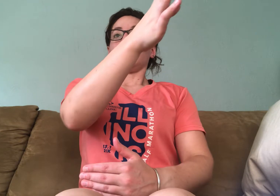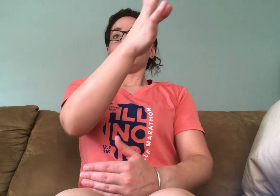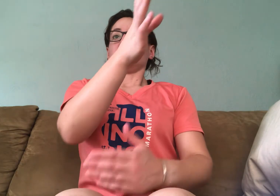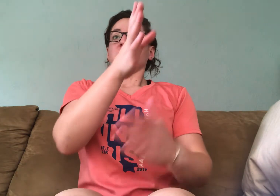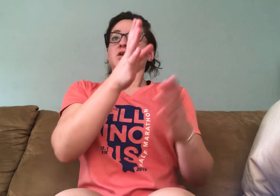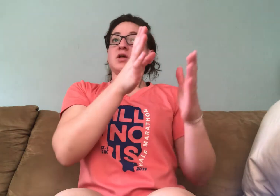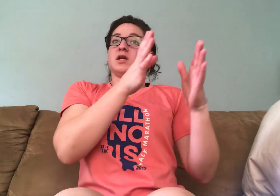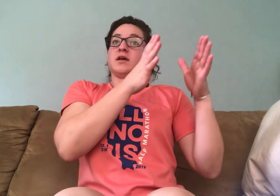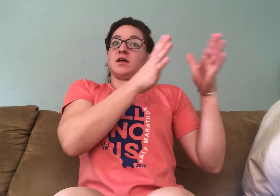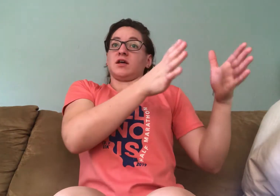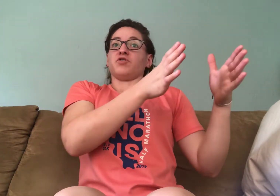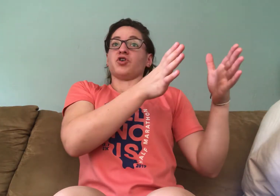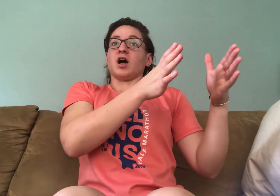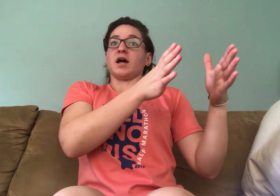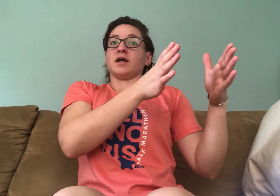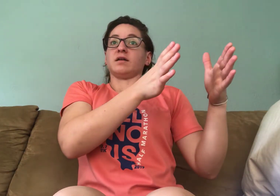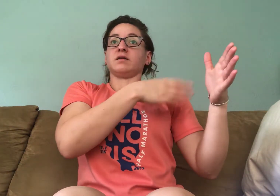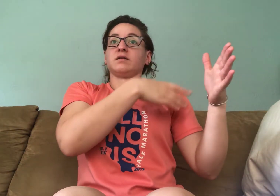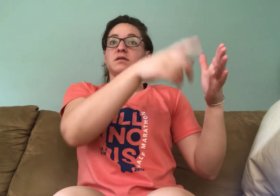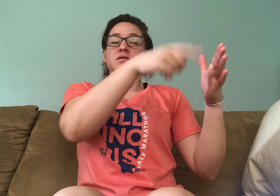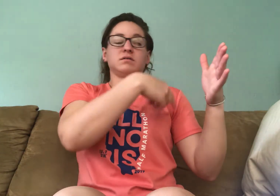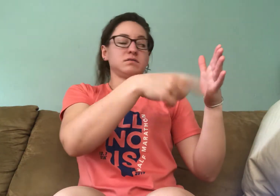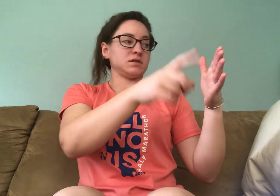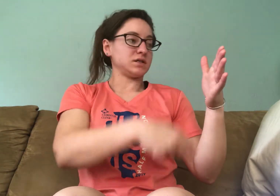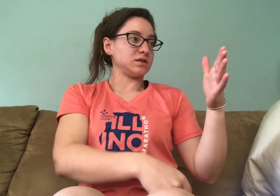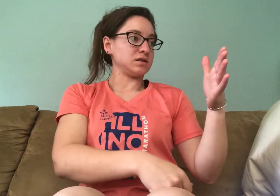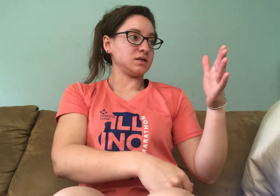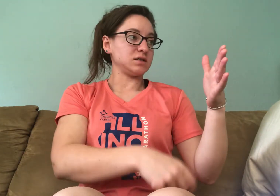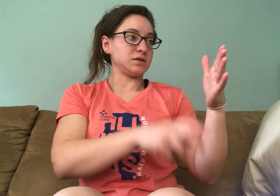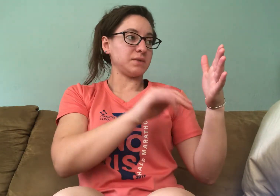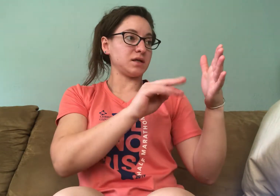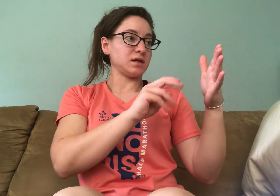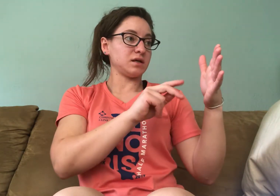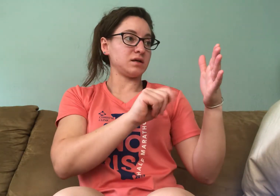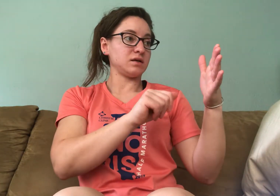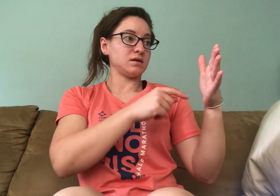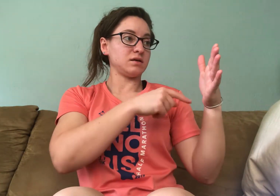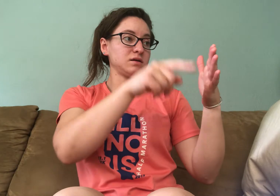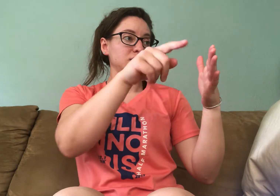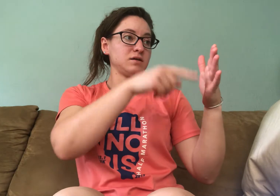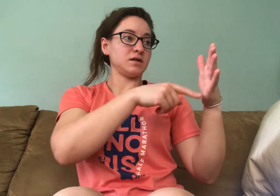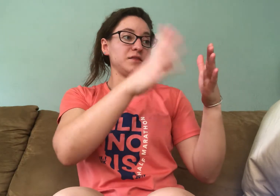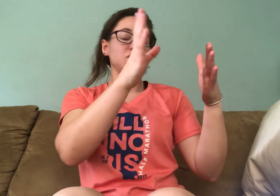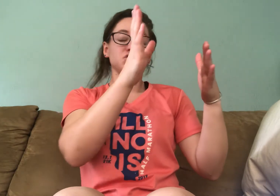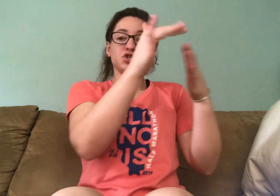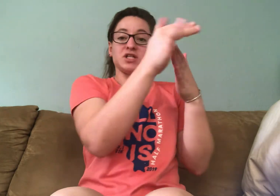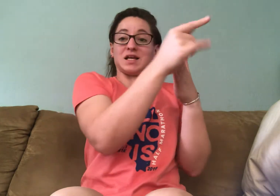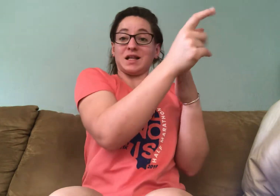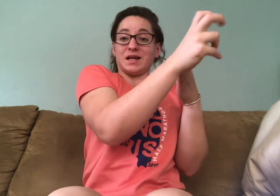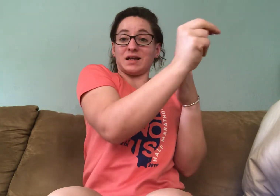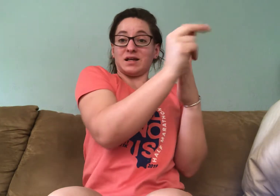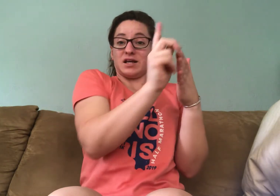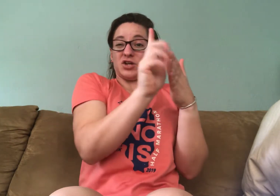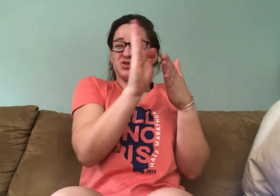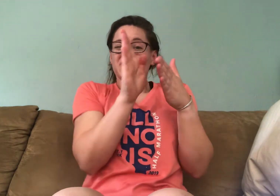And if you're on, is it Amanda? And then you turn to Glen, and you